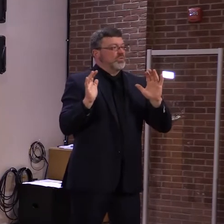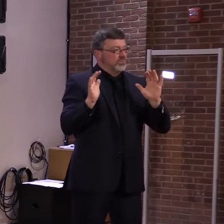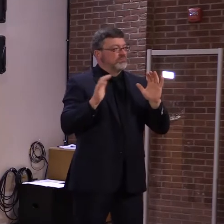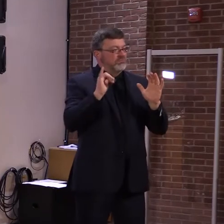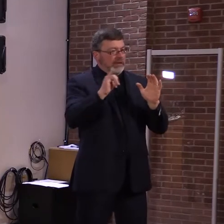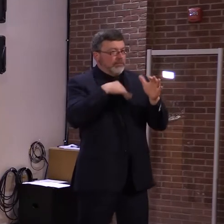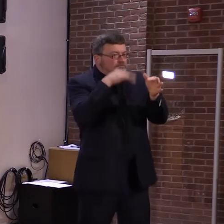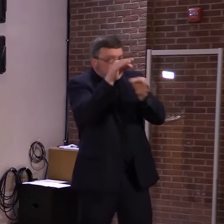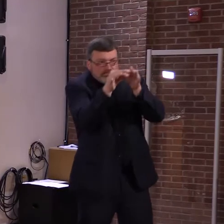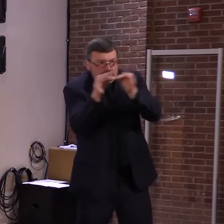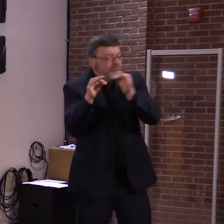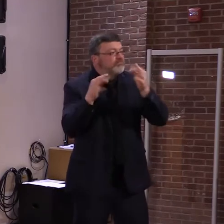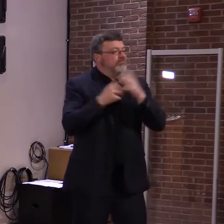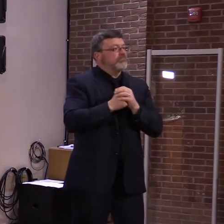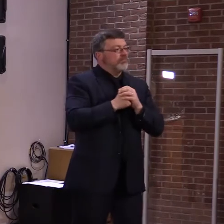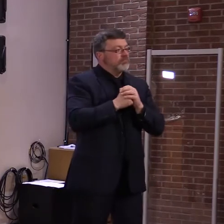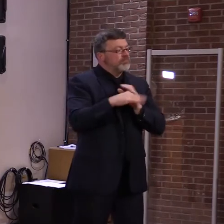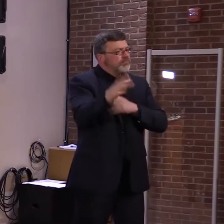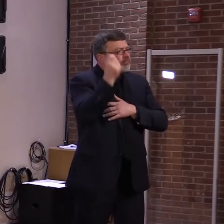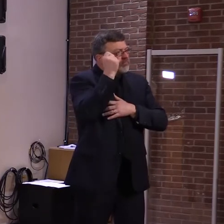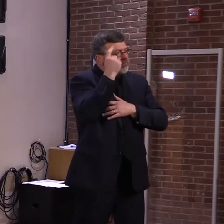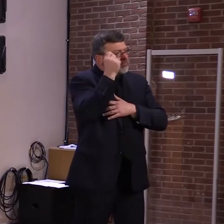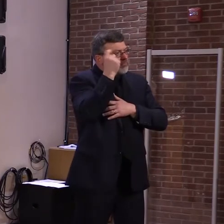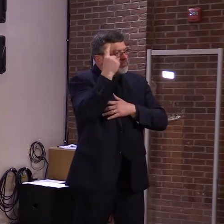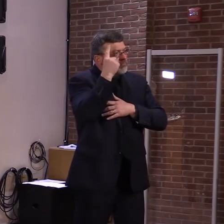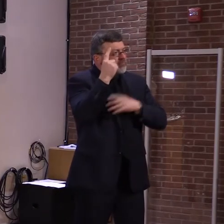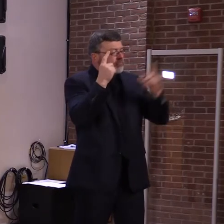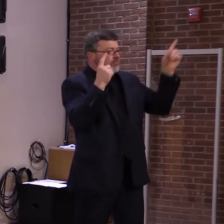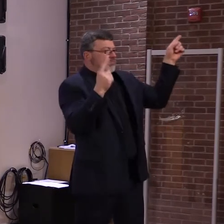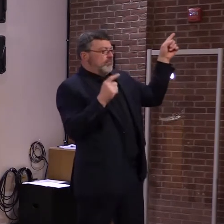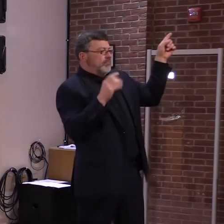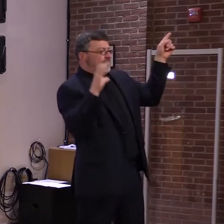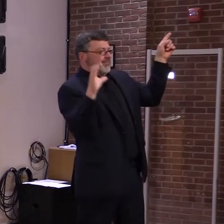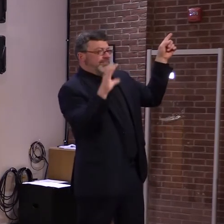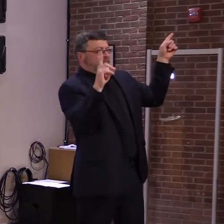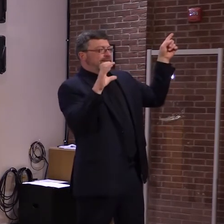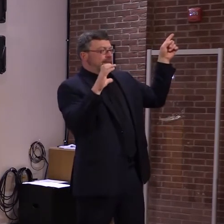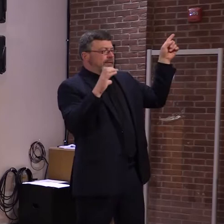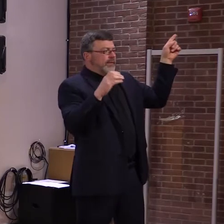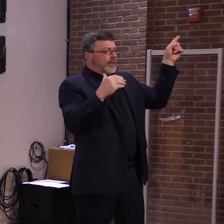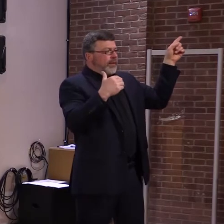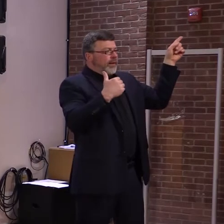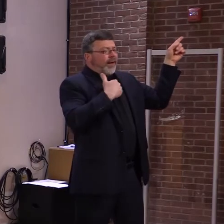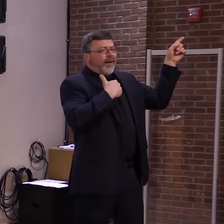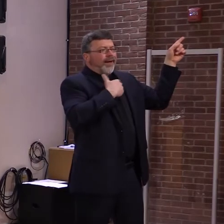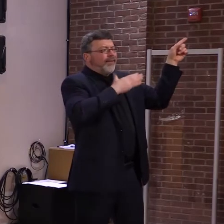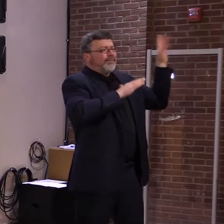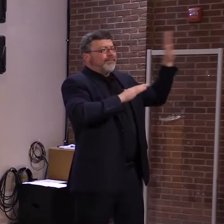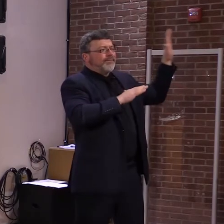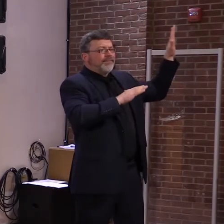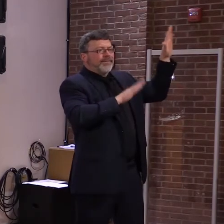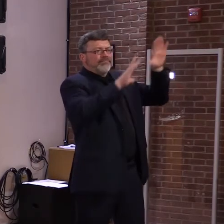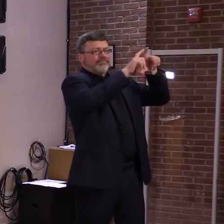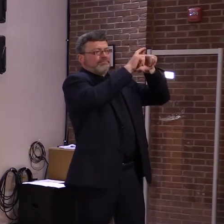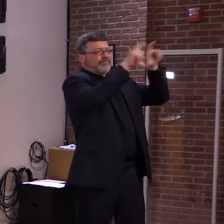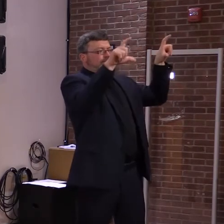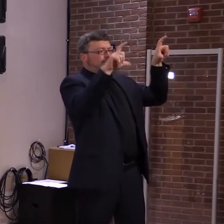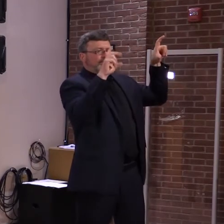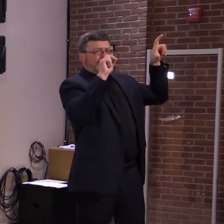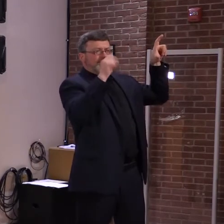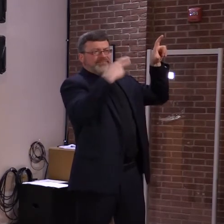their end, not ours, but it should be resolved, and the information and dashboard should be up to date by